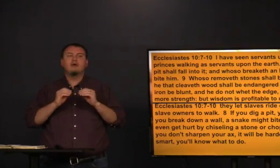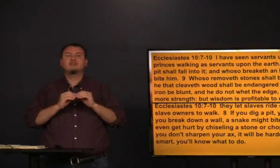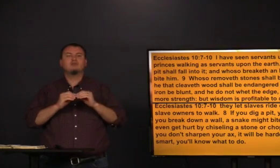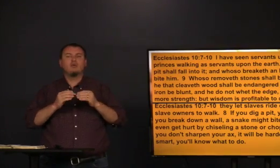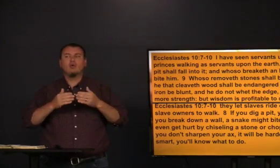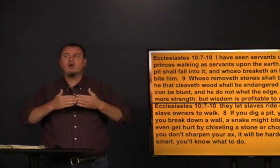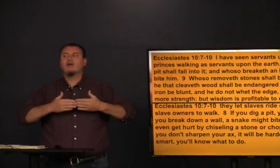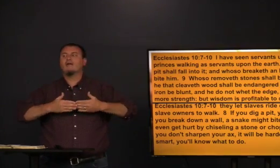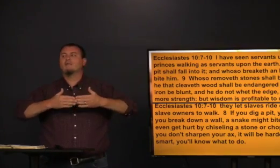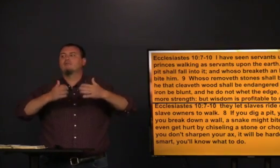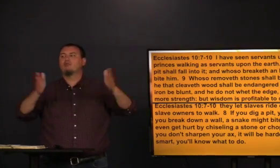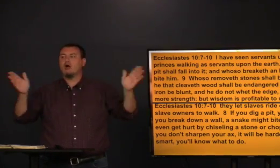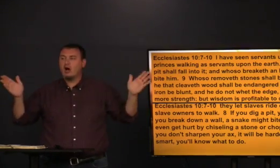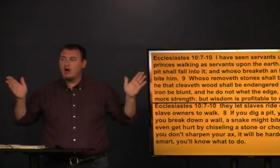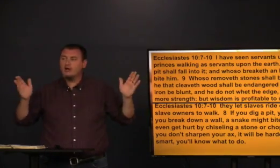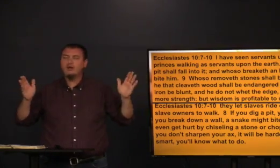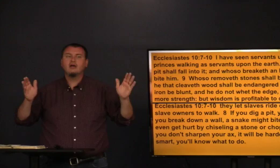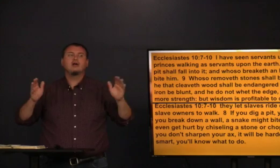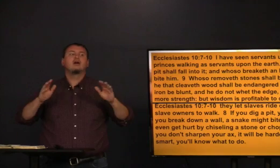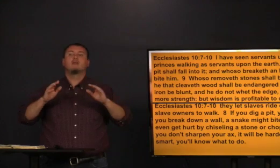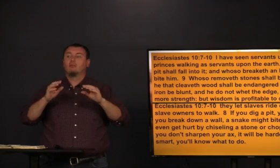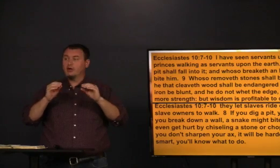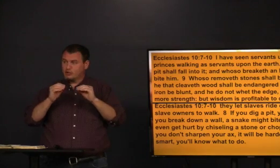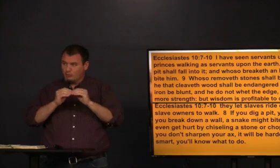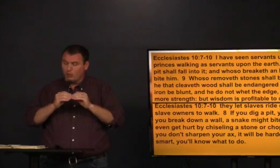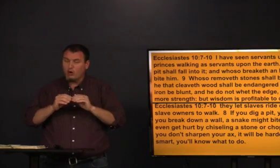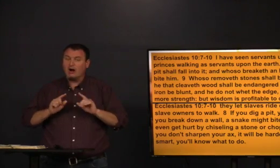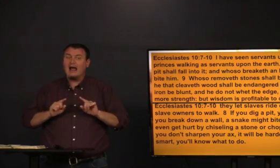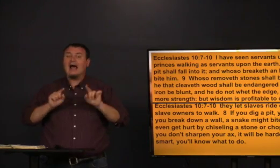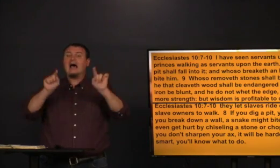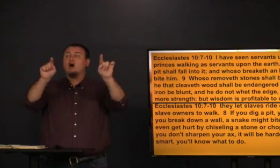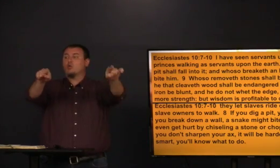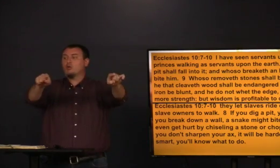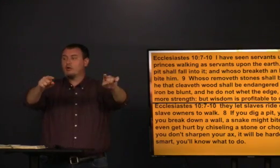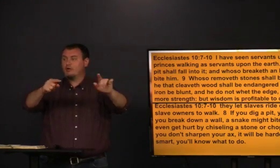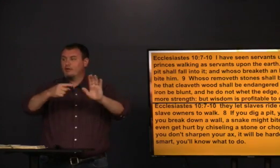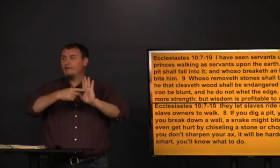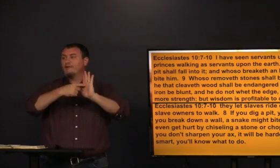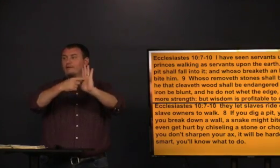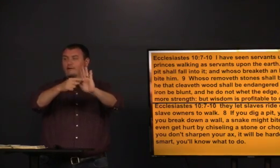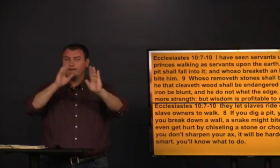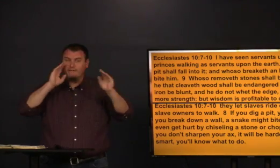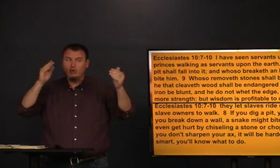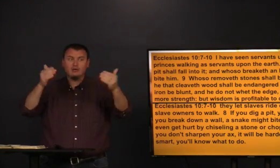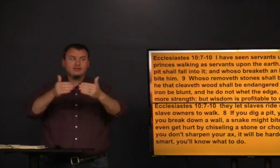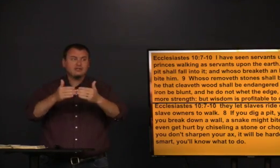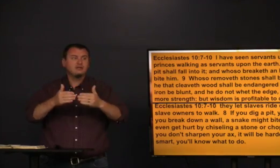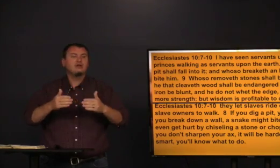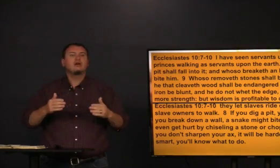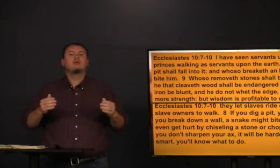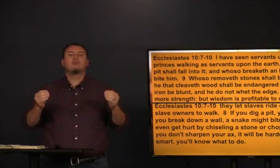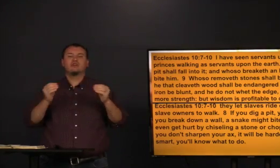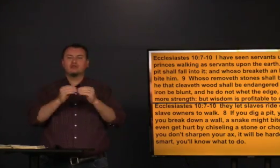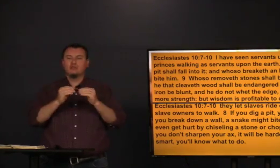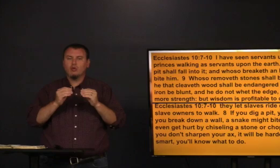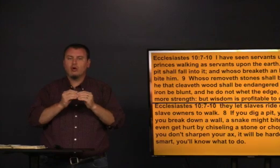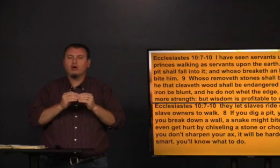much more broad, much more outward focused, much more